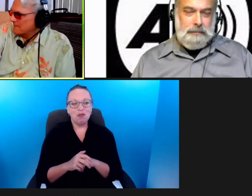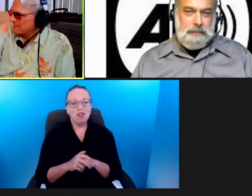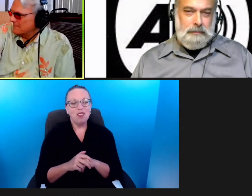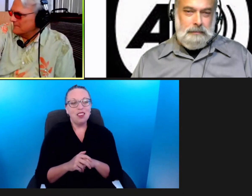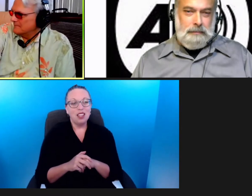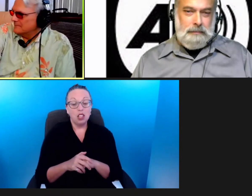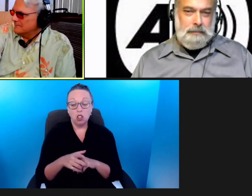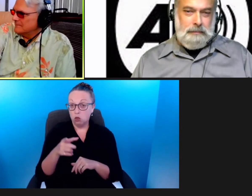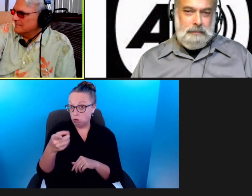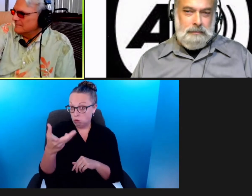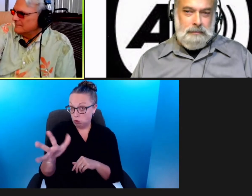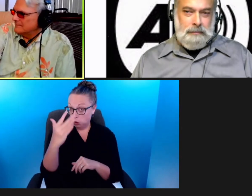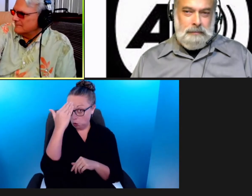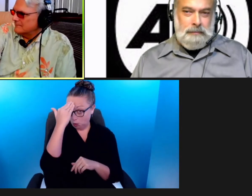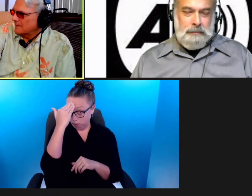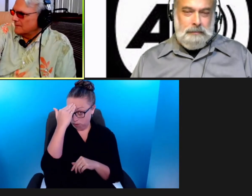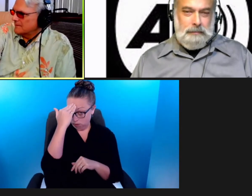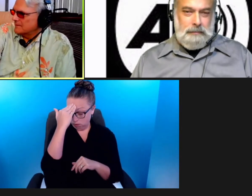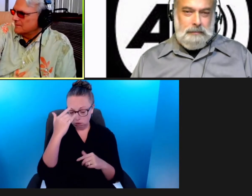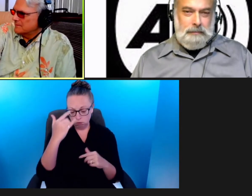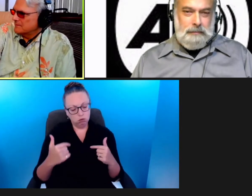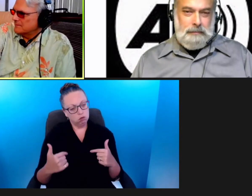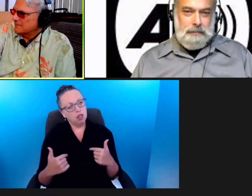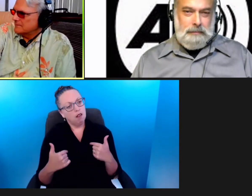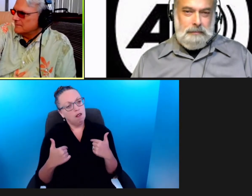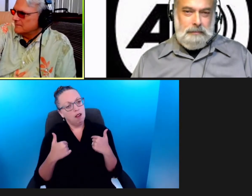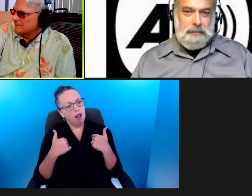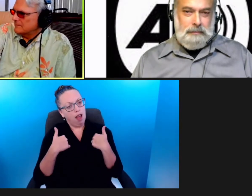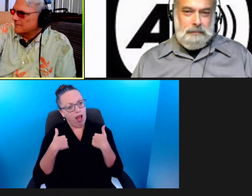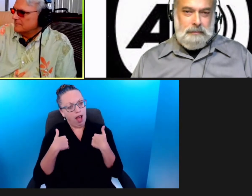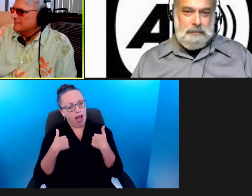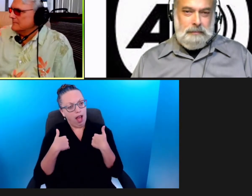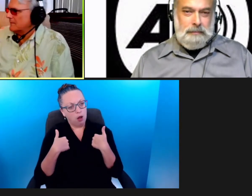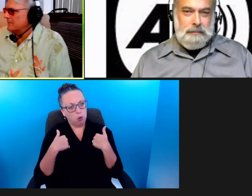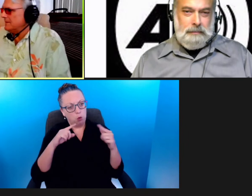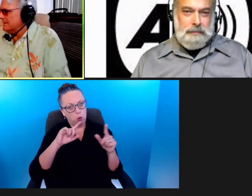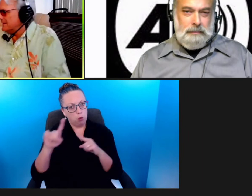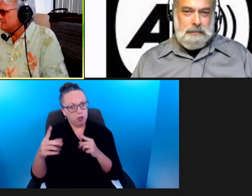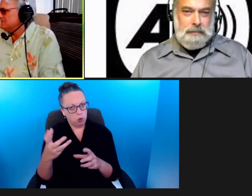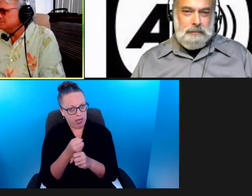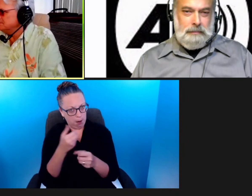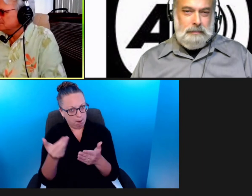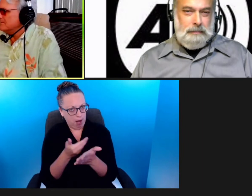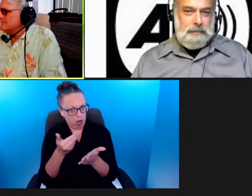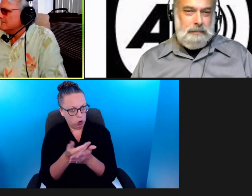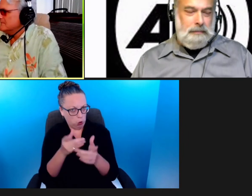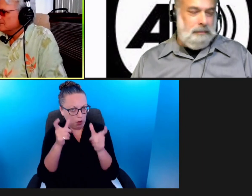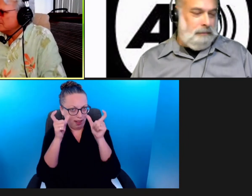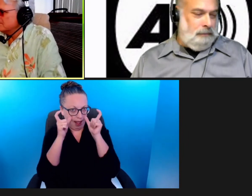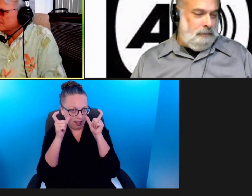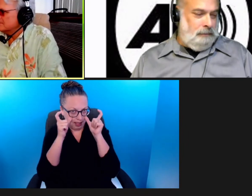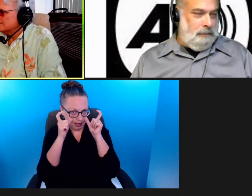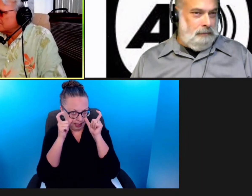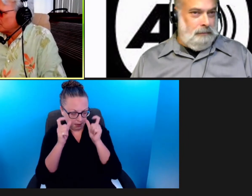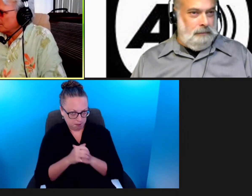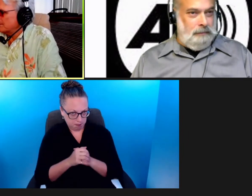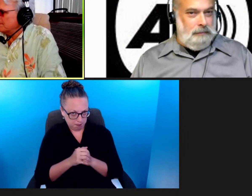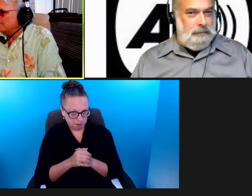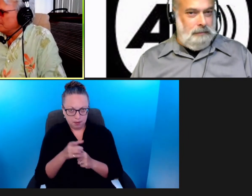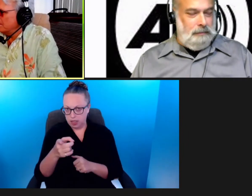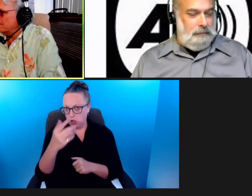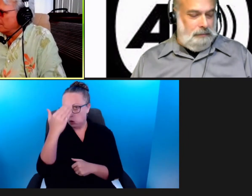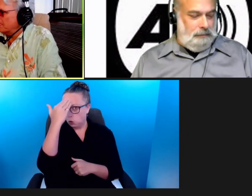As you know, I was up for my new pair of glasses. Right. And you know how